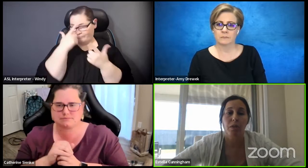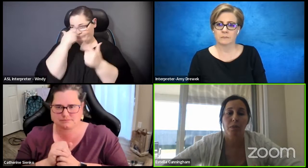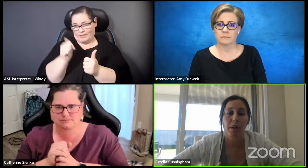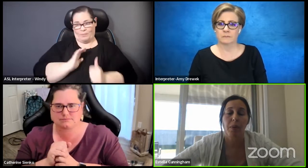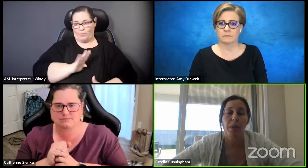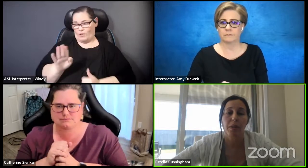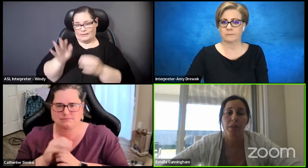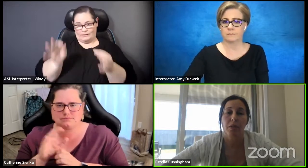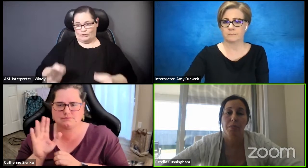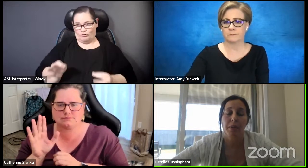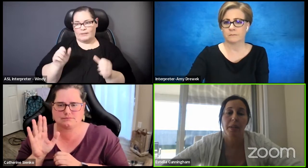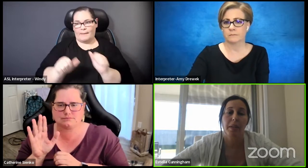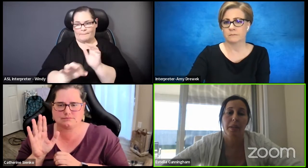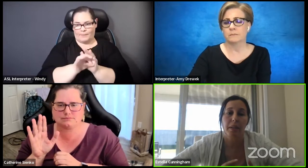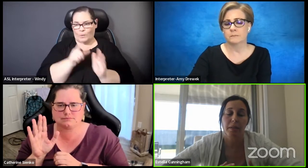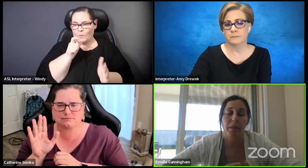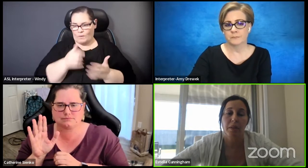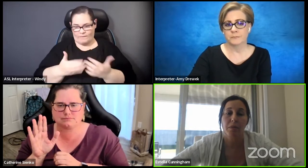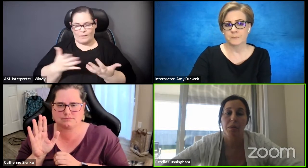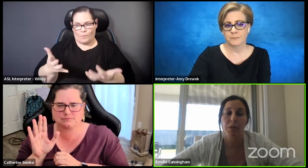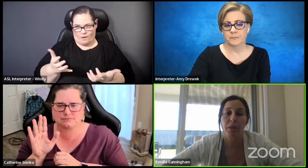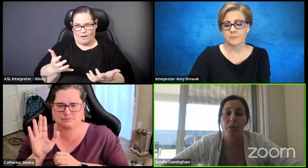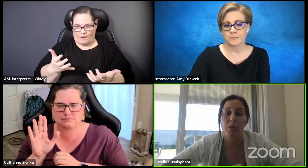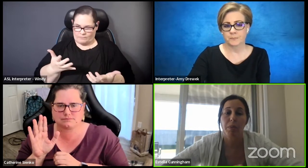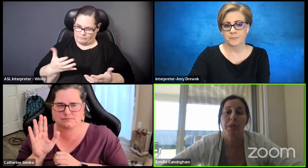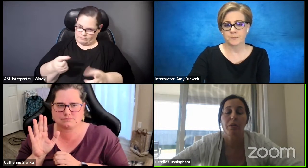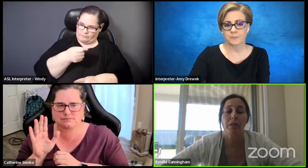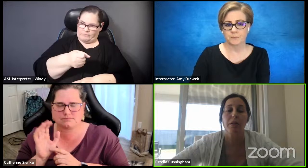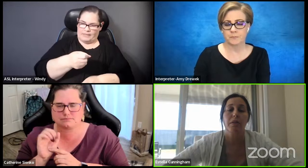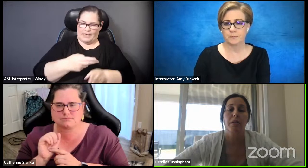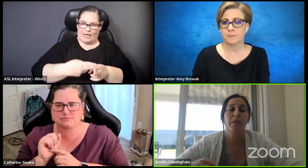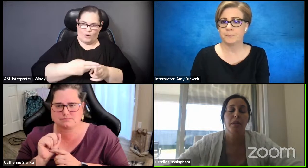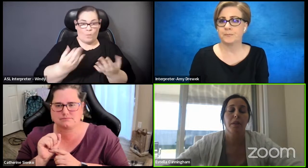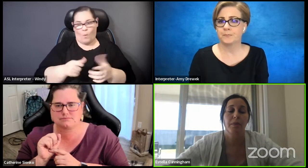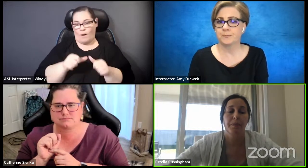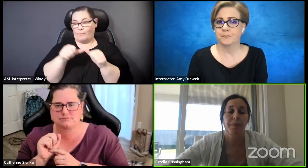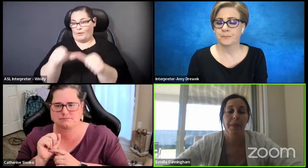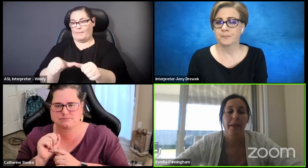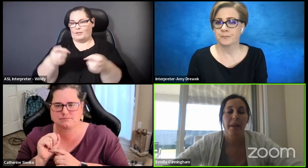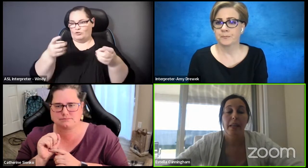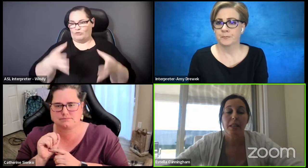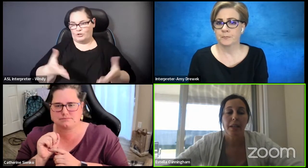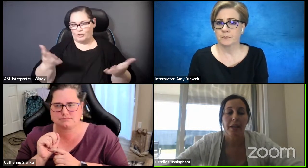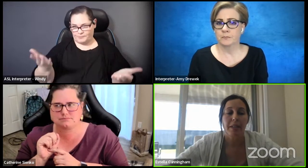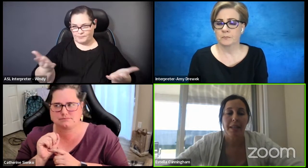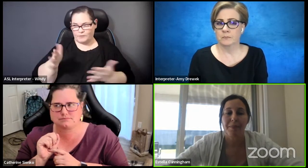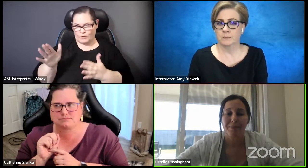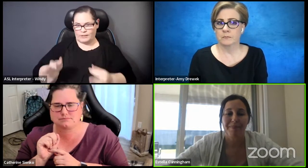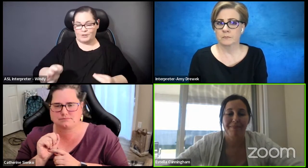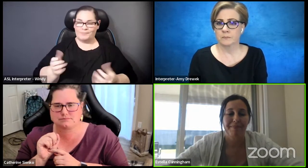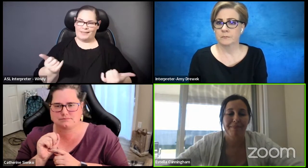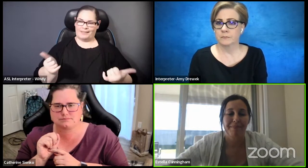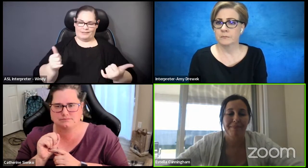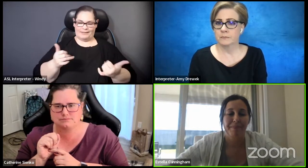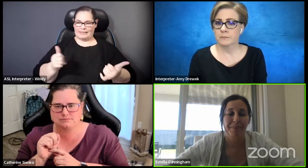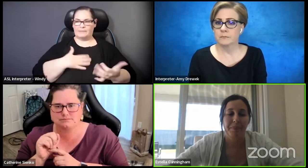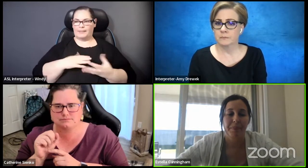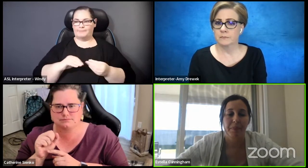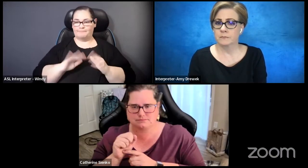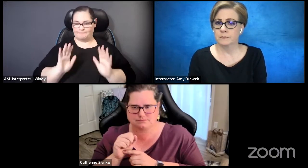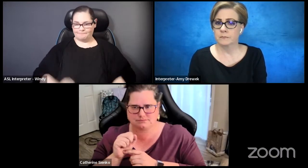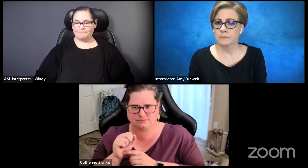to choose who they want to be, interim director or permanent director. And so that's all I have to say.